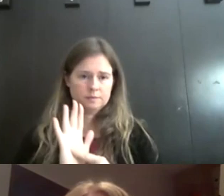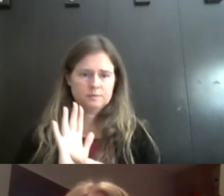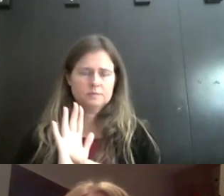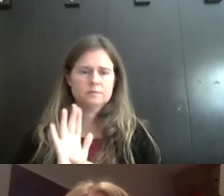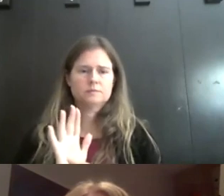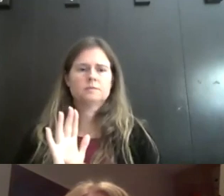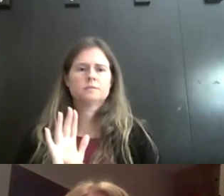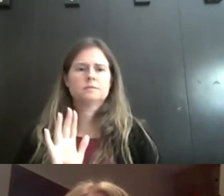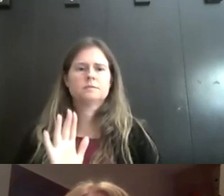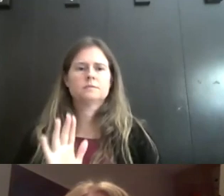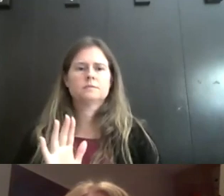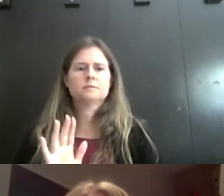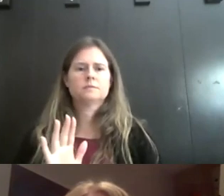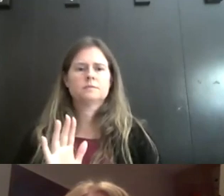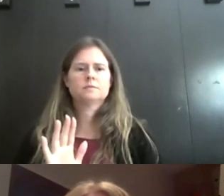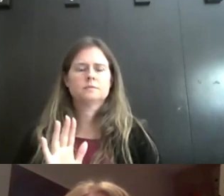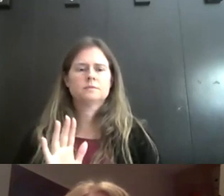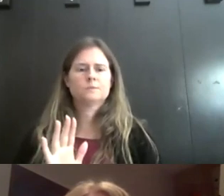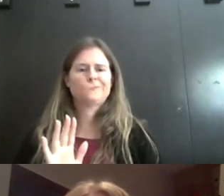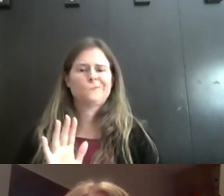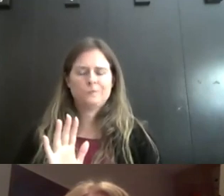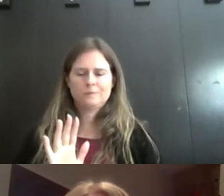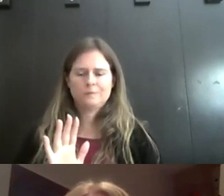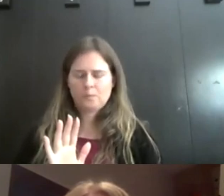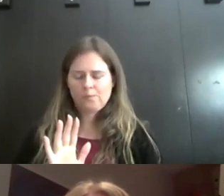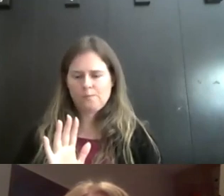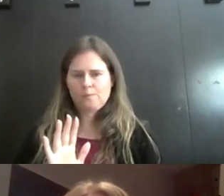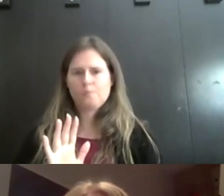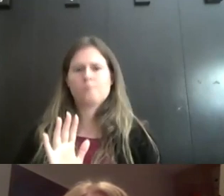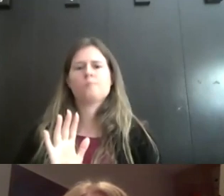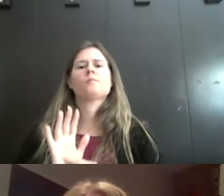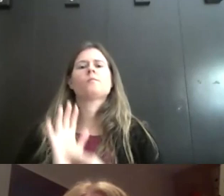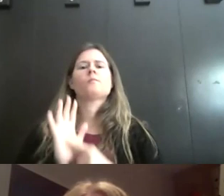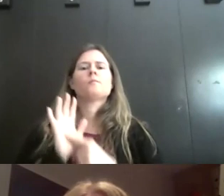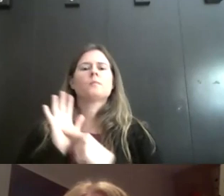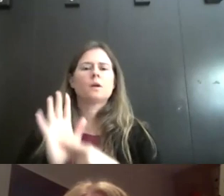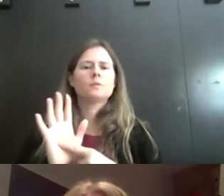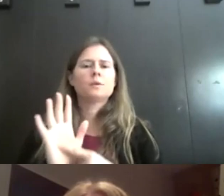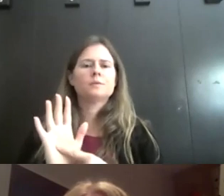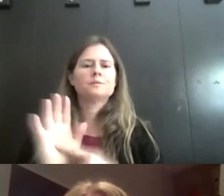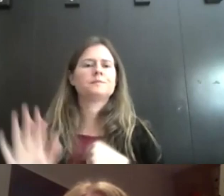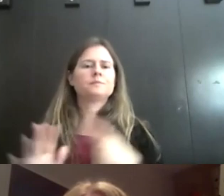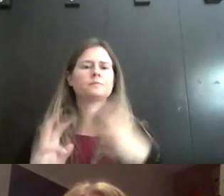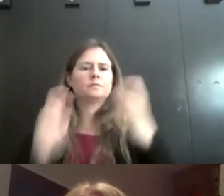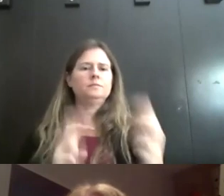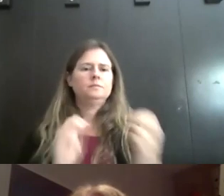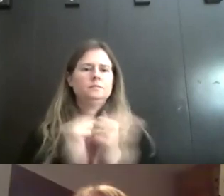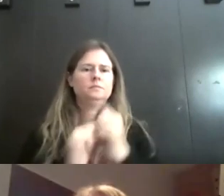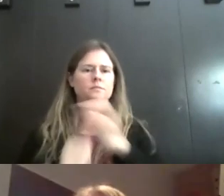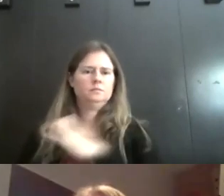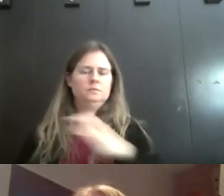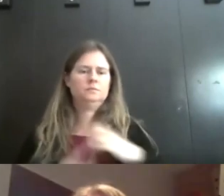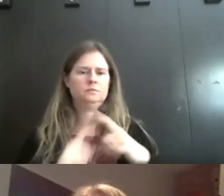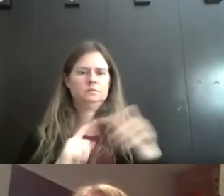I'm going to say it publicly, so now I have to do it. I want to sit down with with some council members from Ventura, maybe the